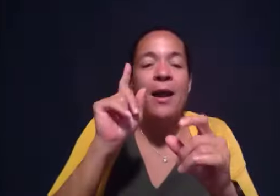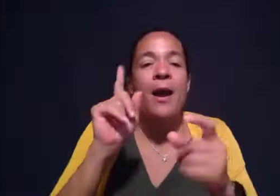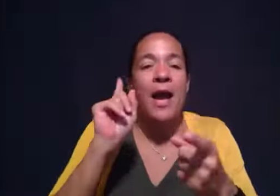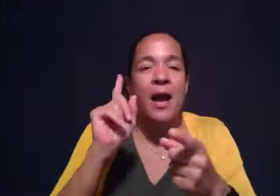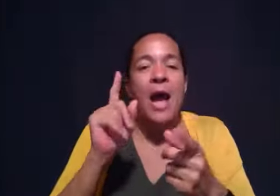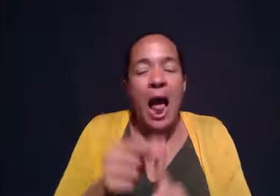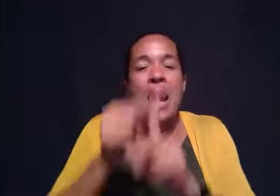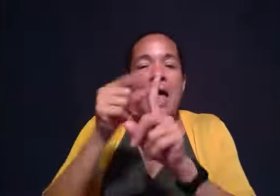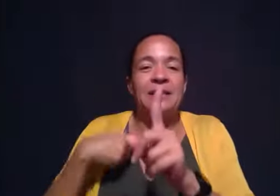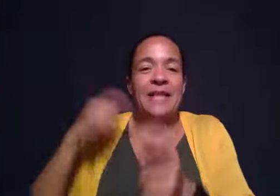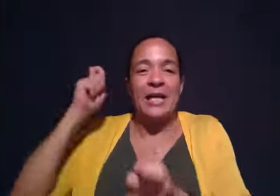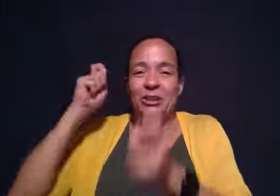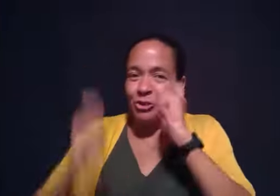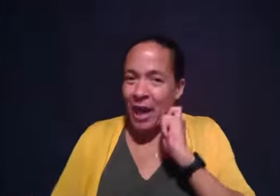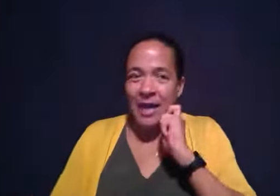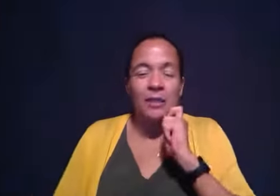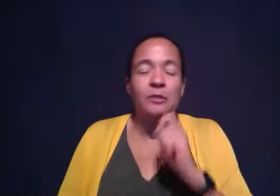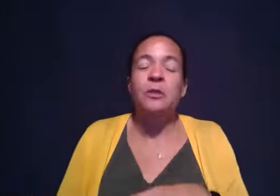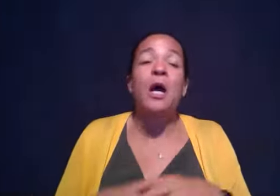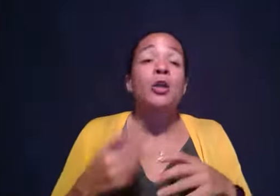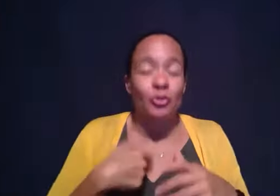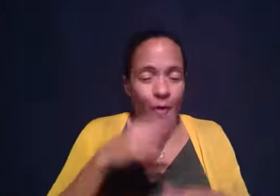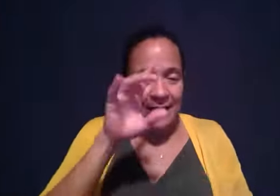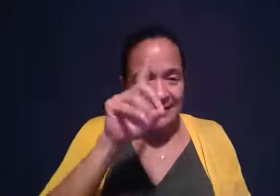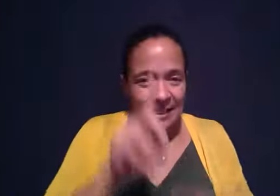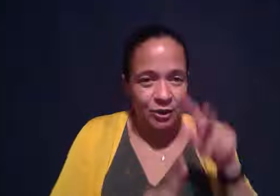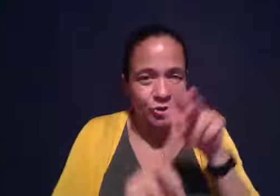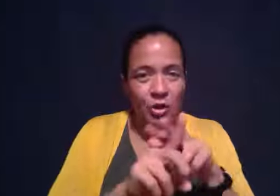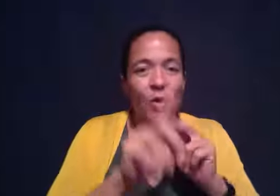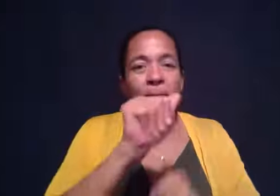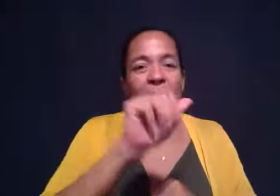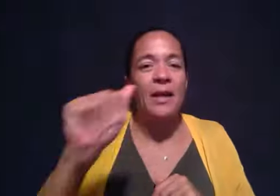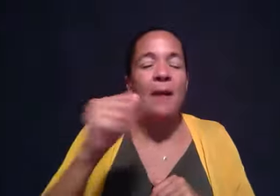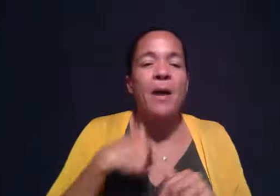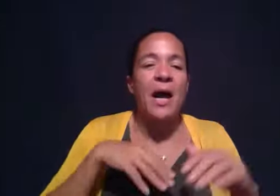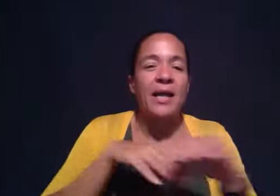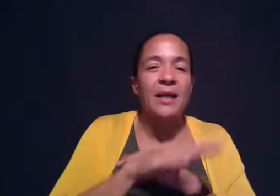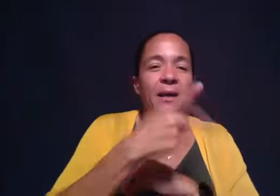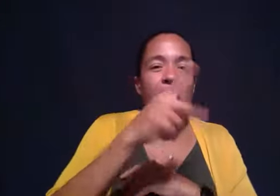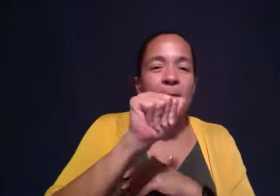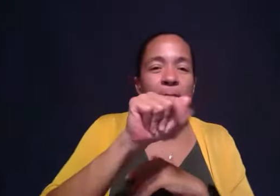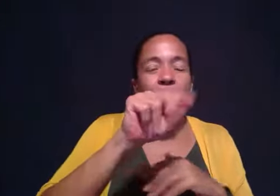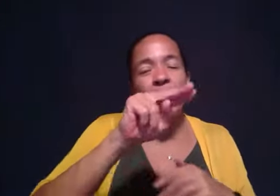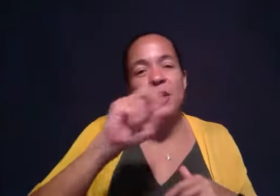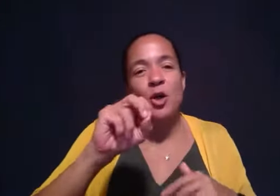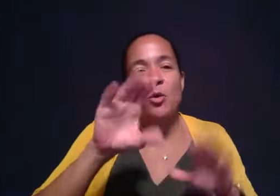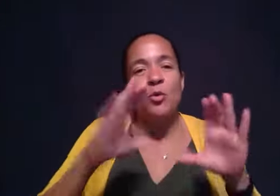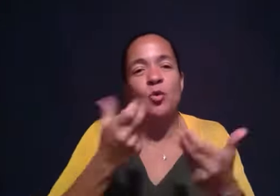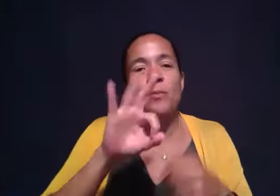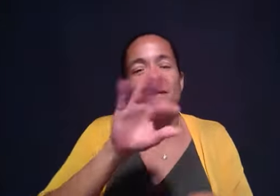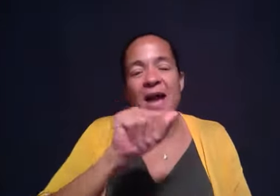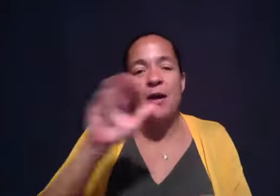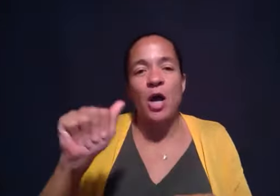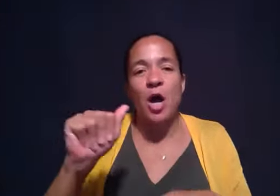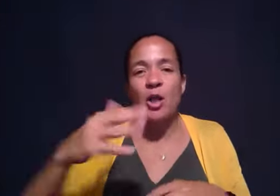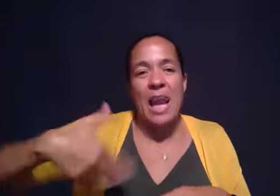Alcoholics Anonymous, and I walked into a late meeting of the Plano group of Alcoholics Anonymous, and I sat where the newcomer loves to sit, as